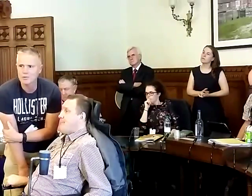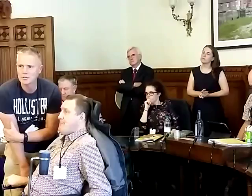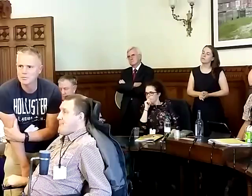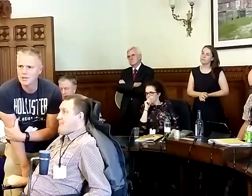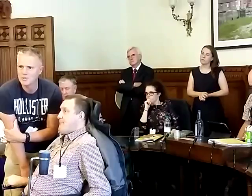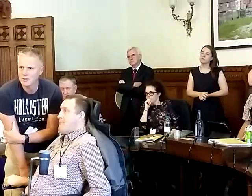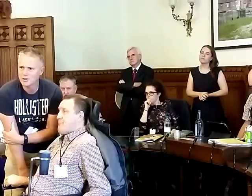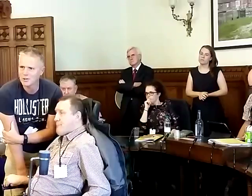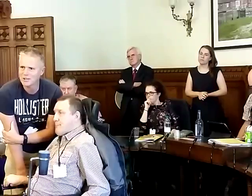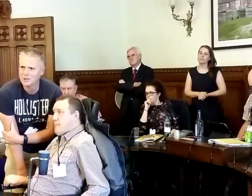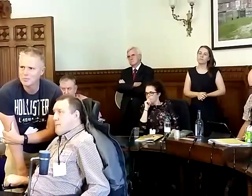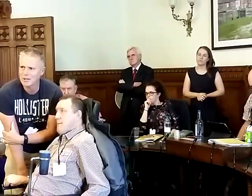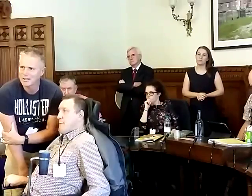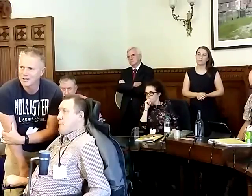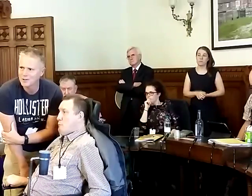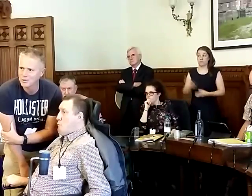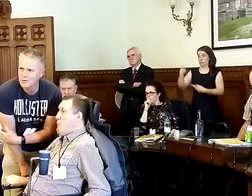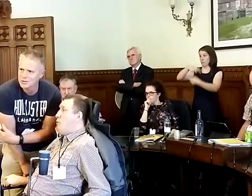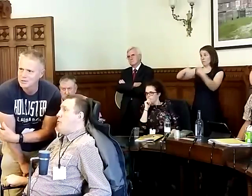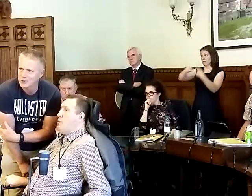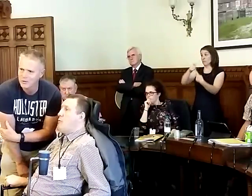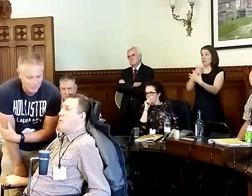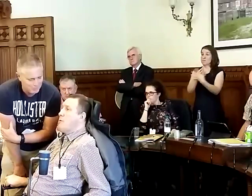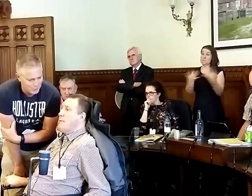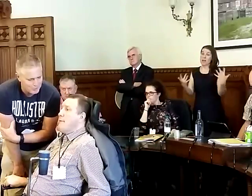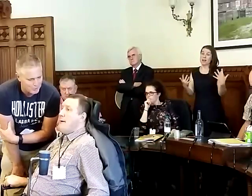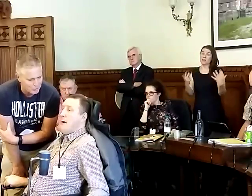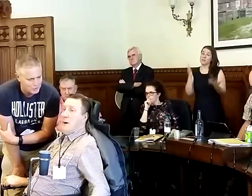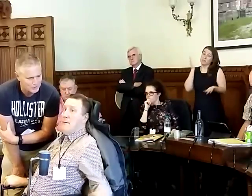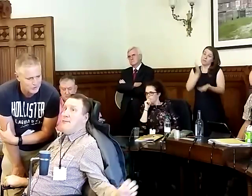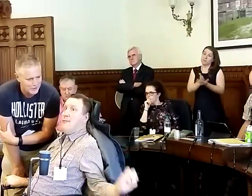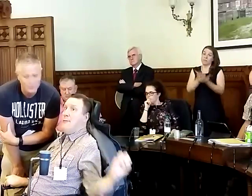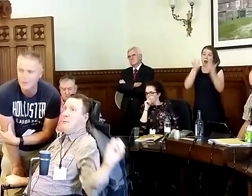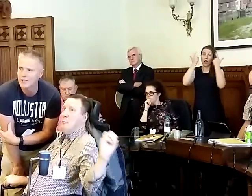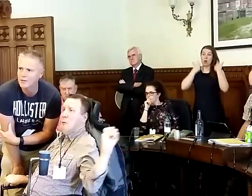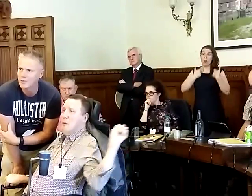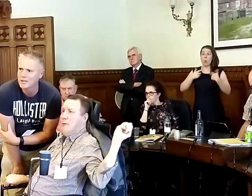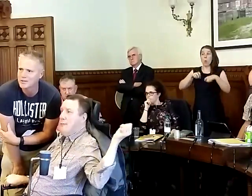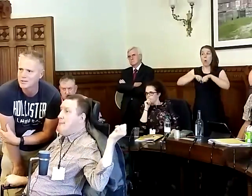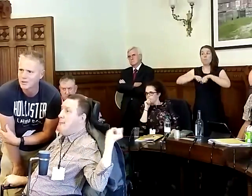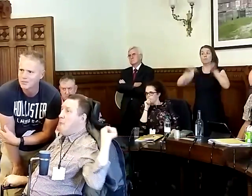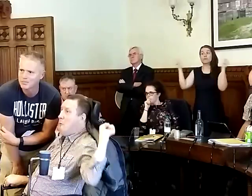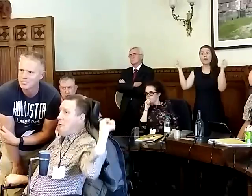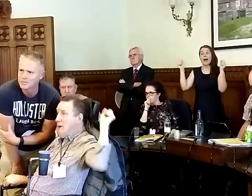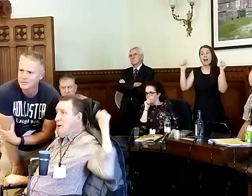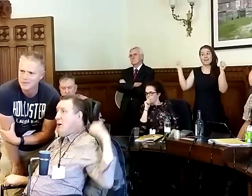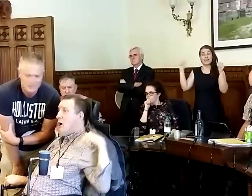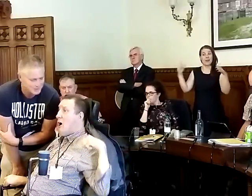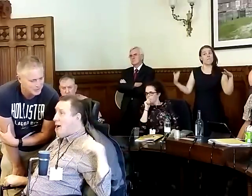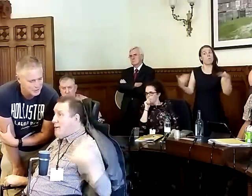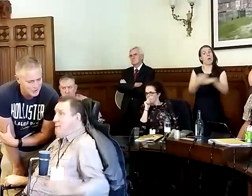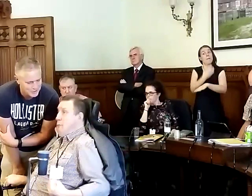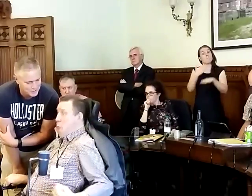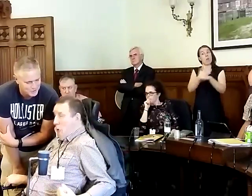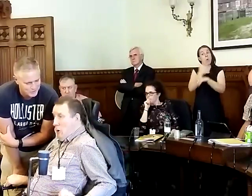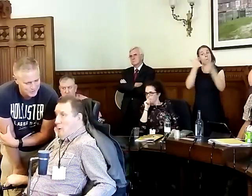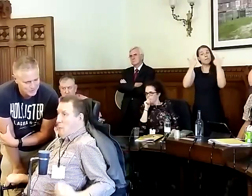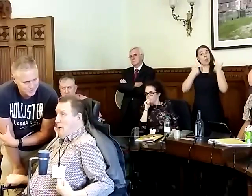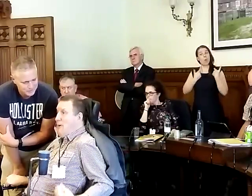We are, obviously, many of us are actually breaking the law under employment laws after the living wage has come